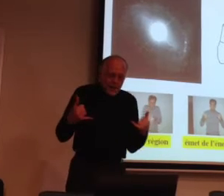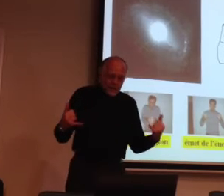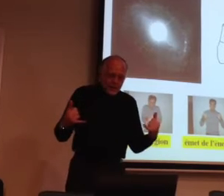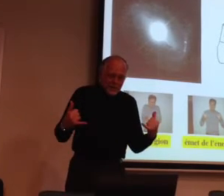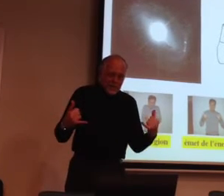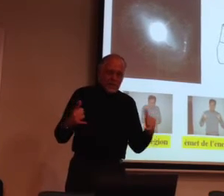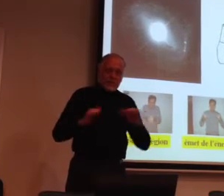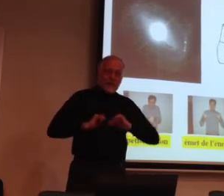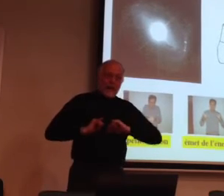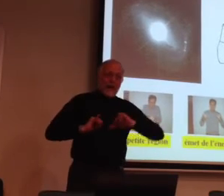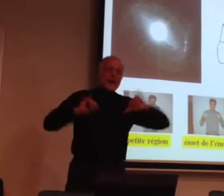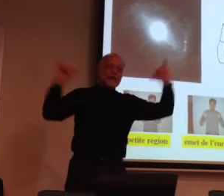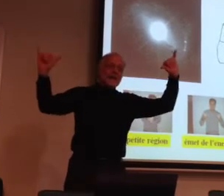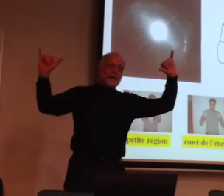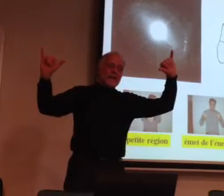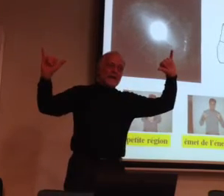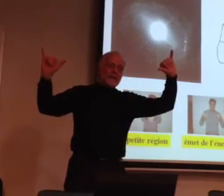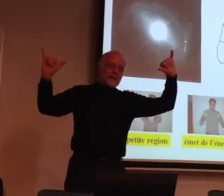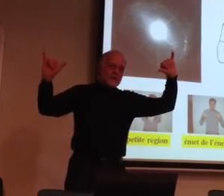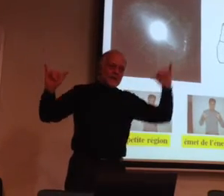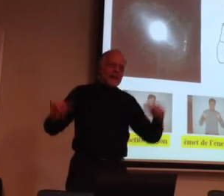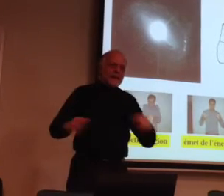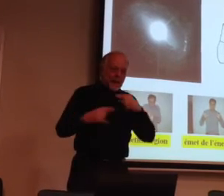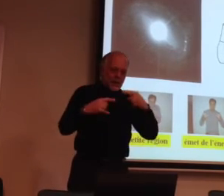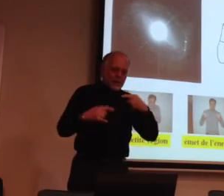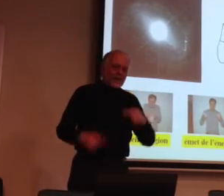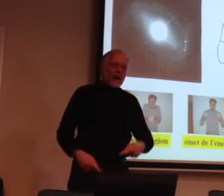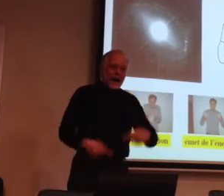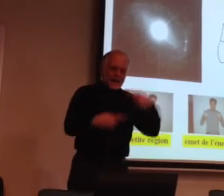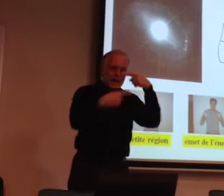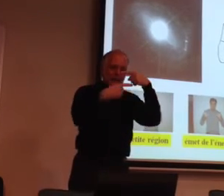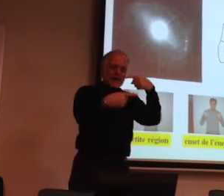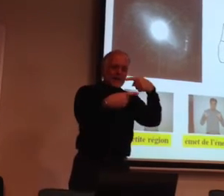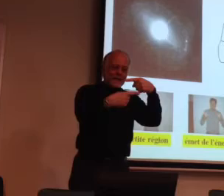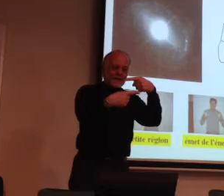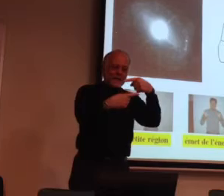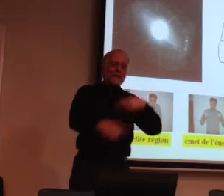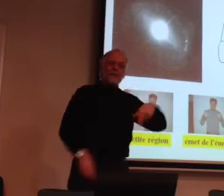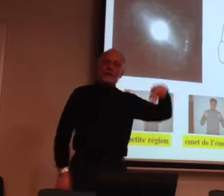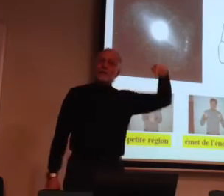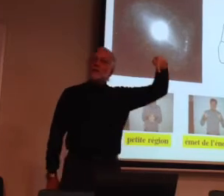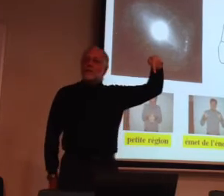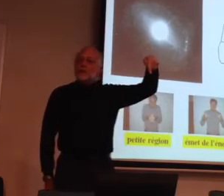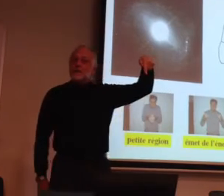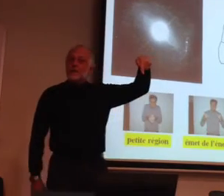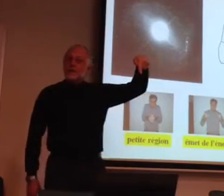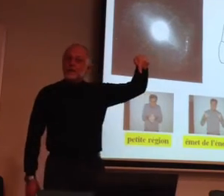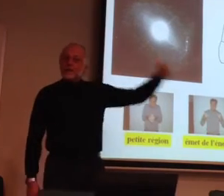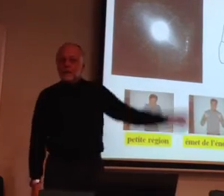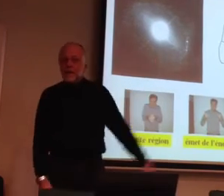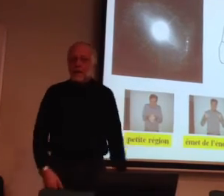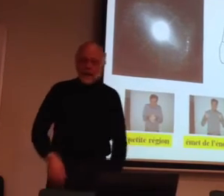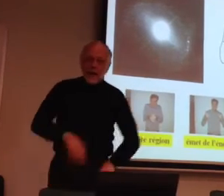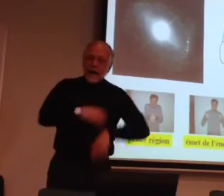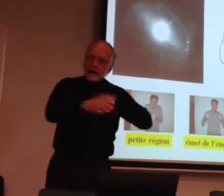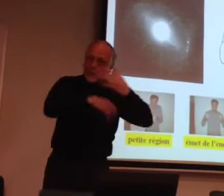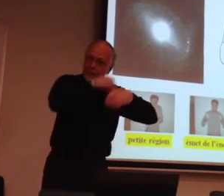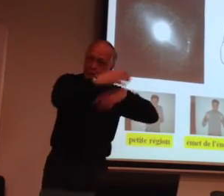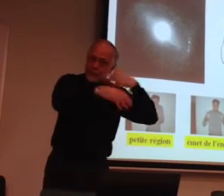lot of energy, and emission. Now, I name it Q, for example. And every time